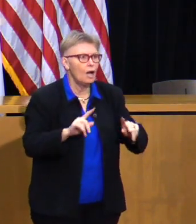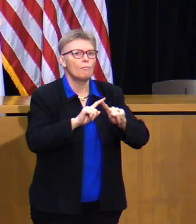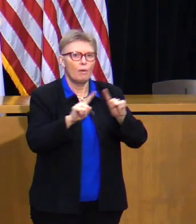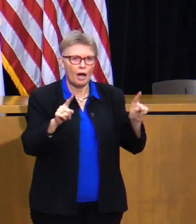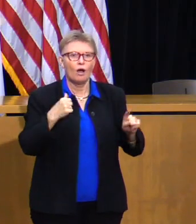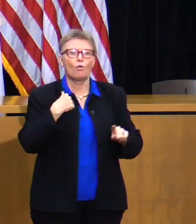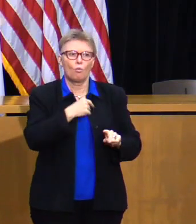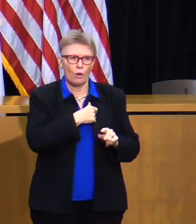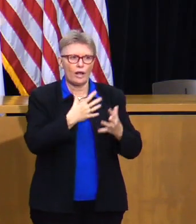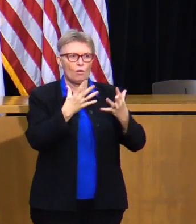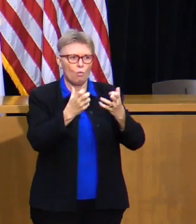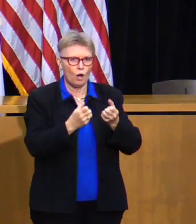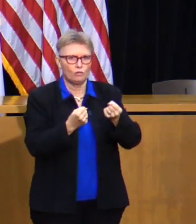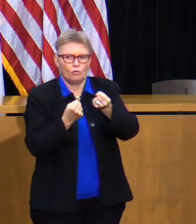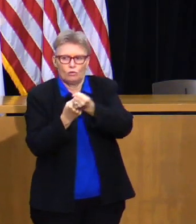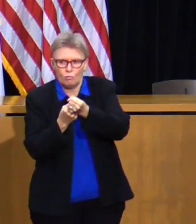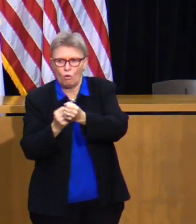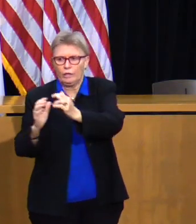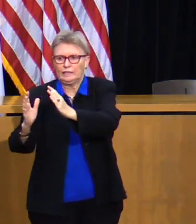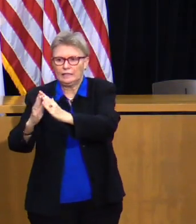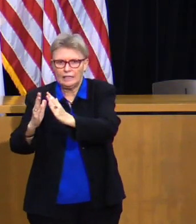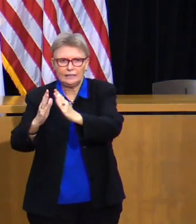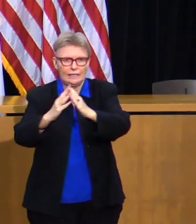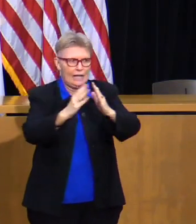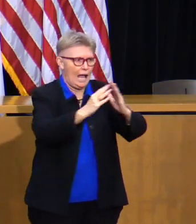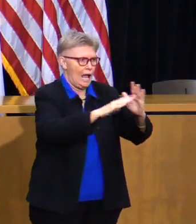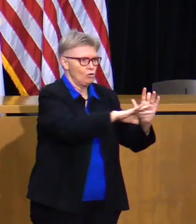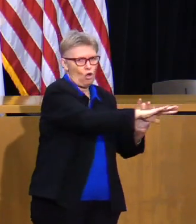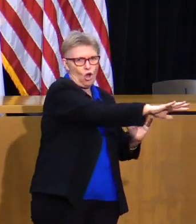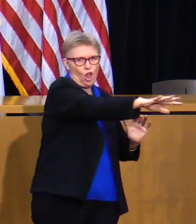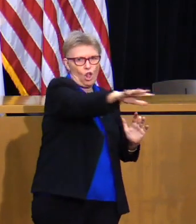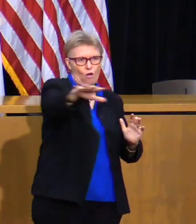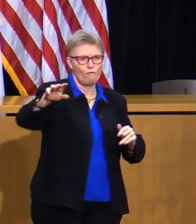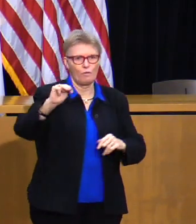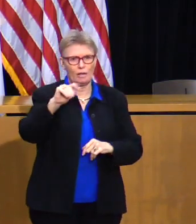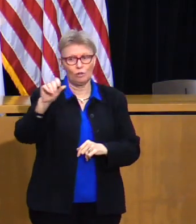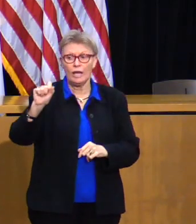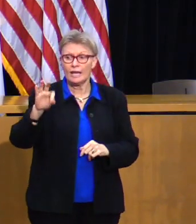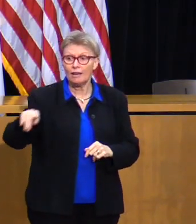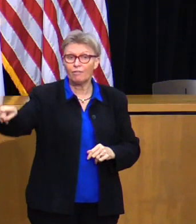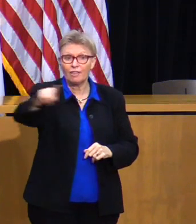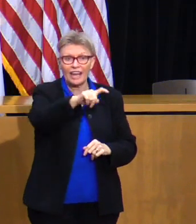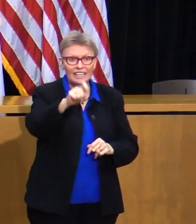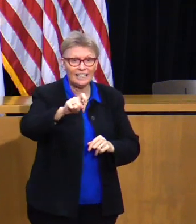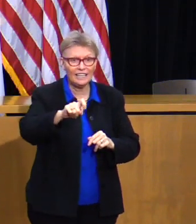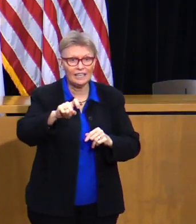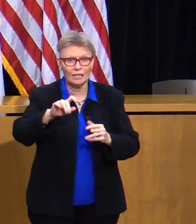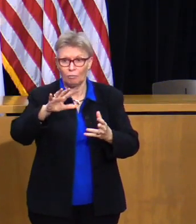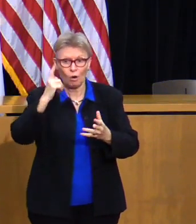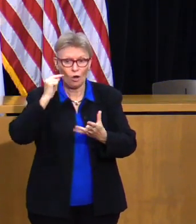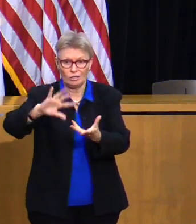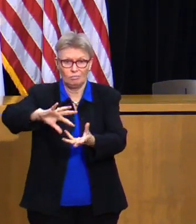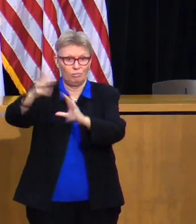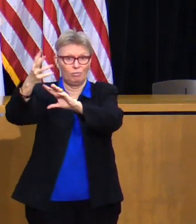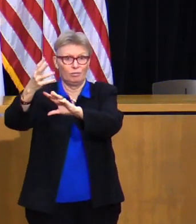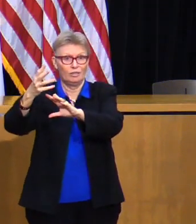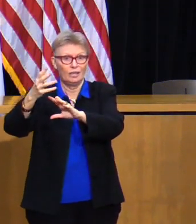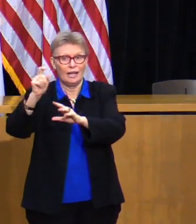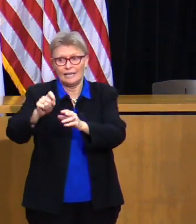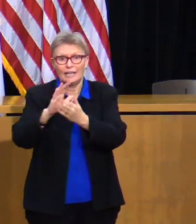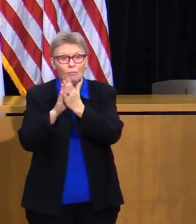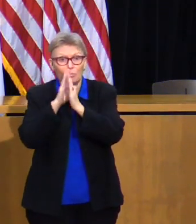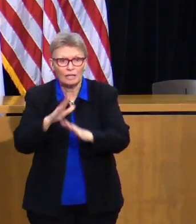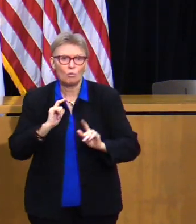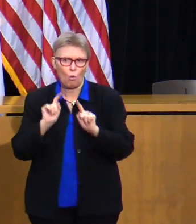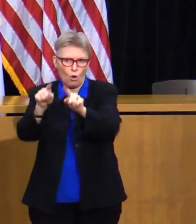be there to support local communities if they think they need assistance to maintain the peace. Last question. Governor